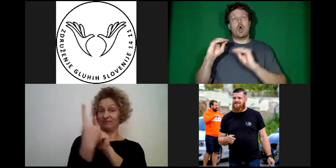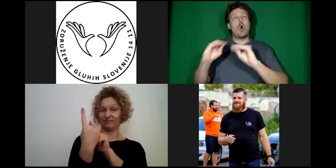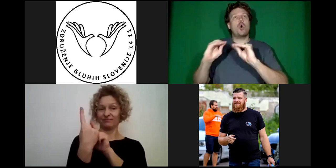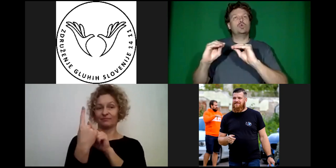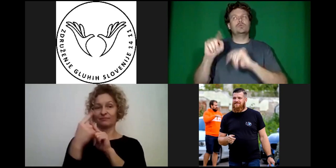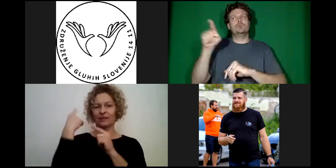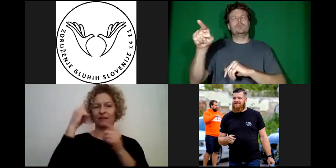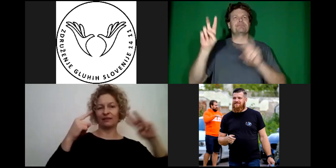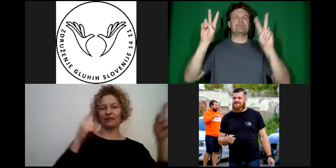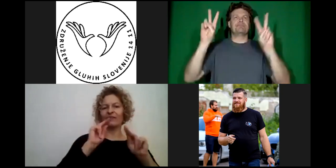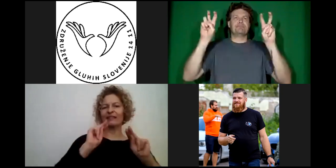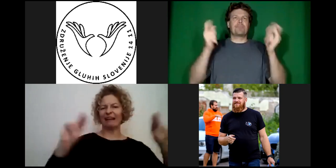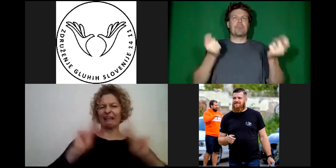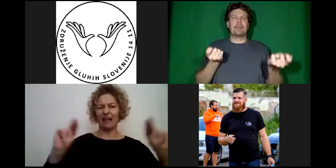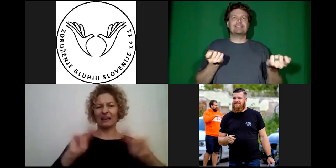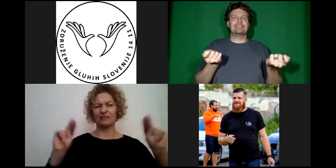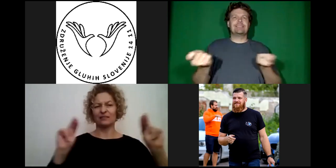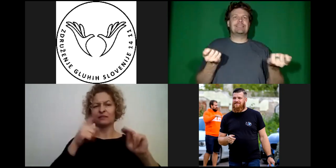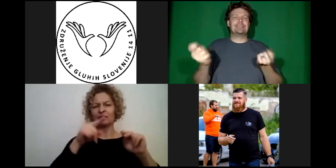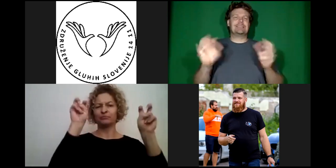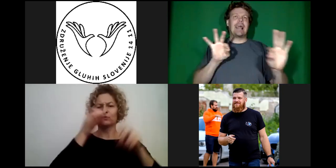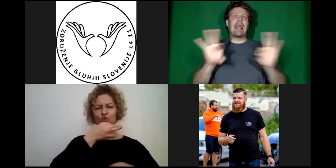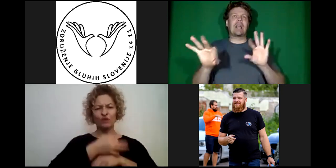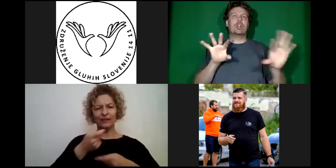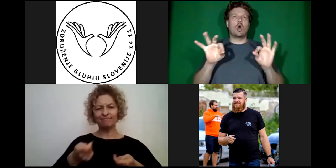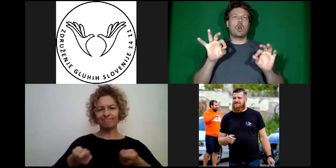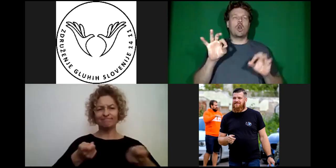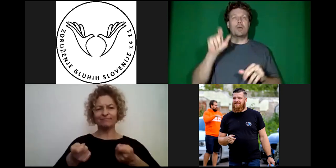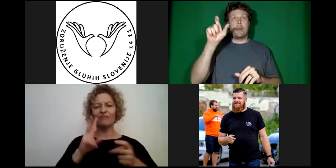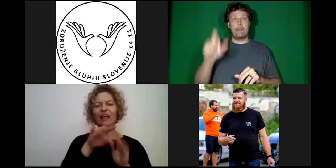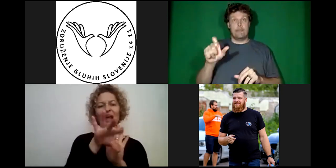really good. And then I was approached by another coach.